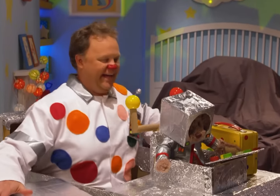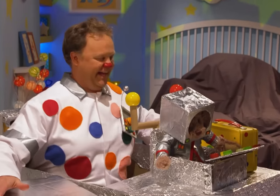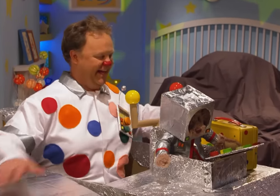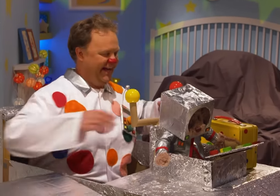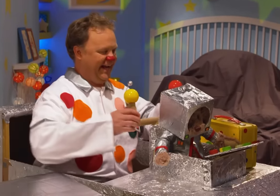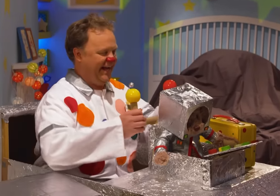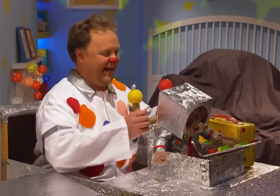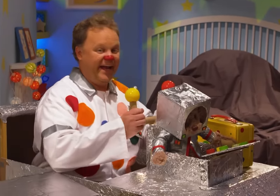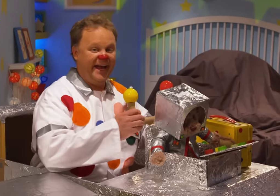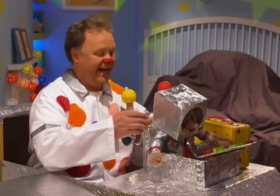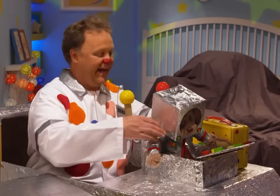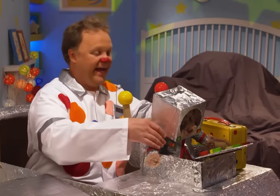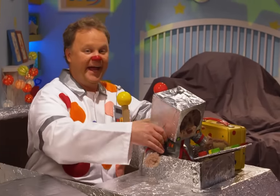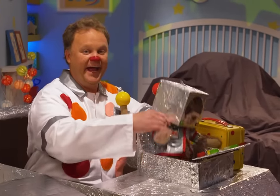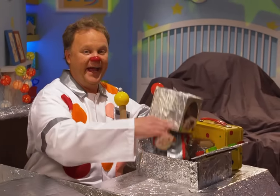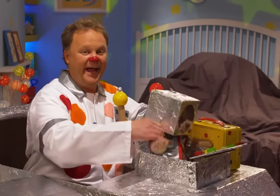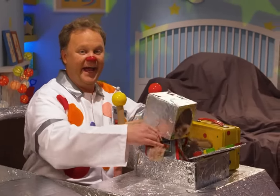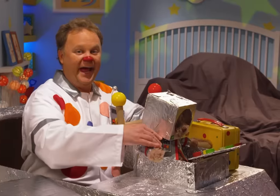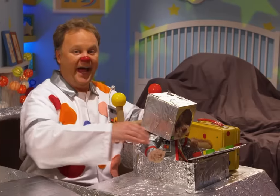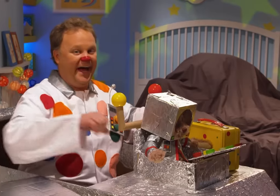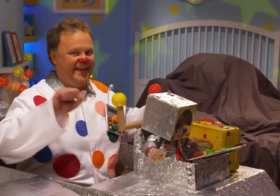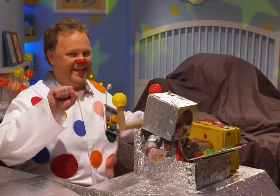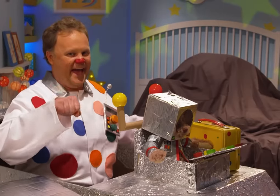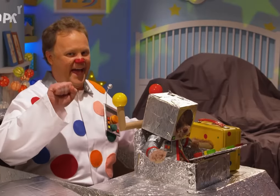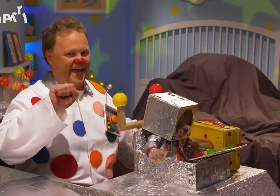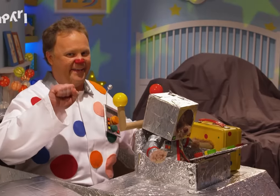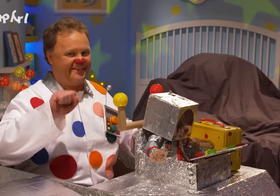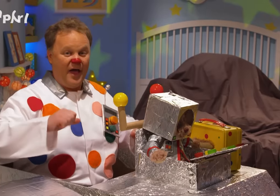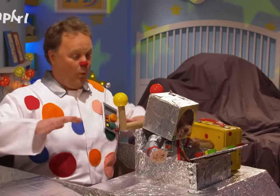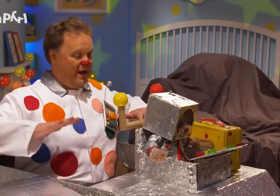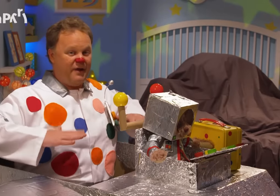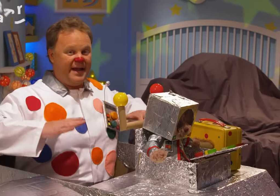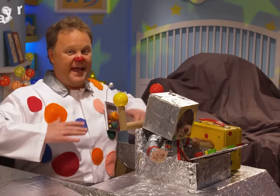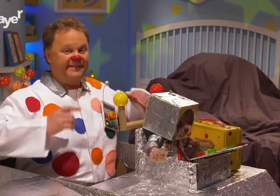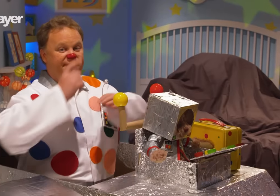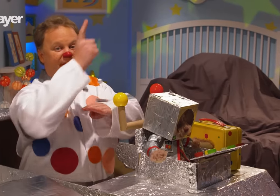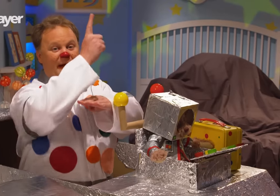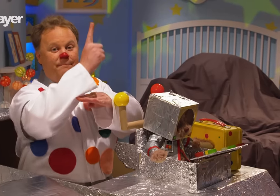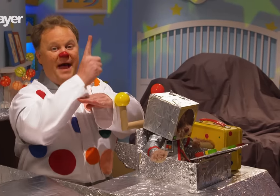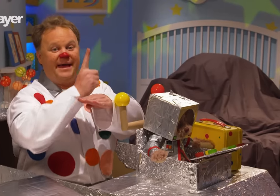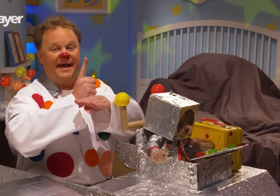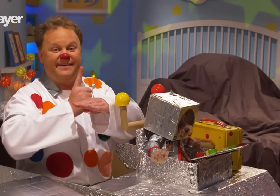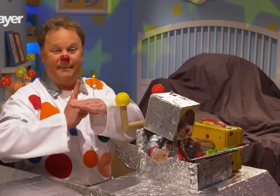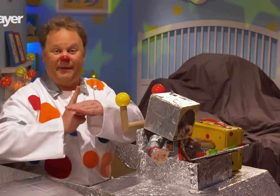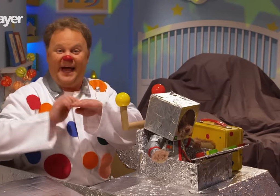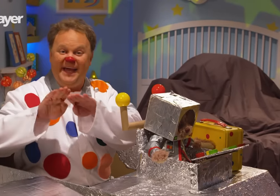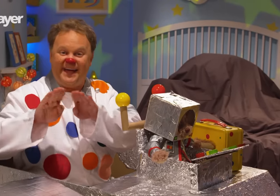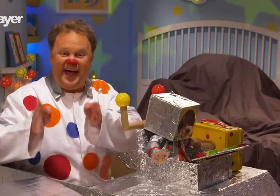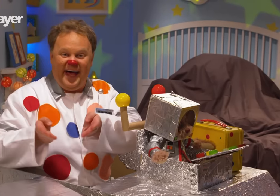Are you ready for takeoff, Mr. Tumble? Yes. We're ready to fly back to the planet